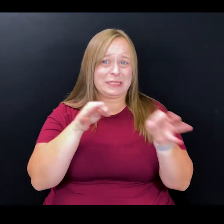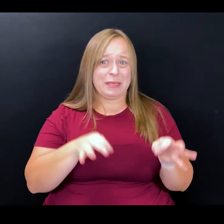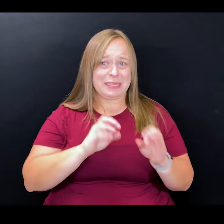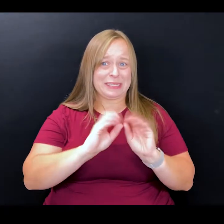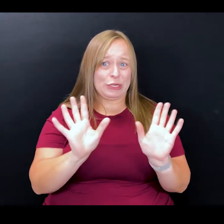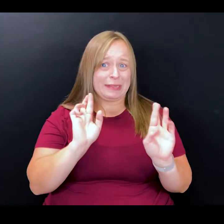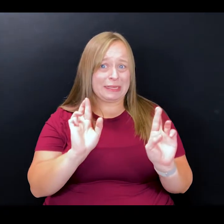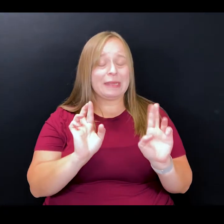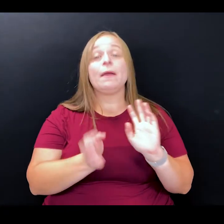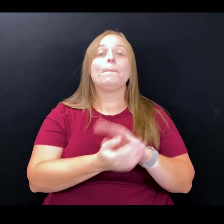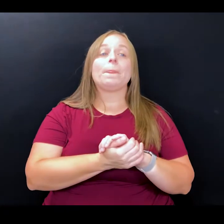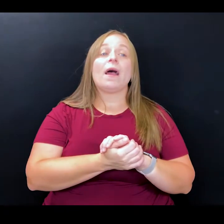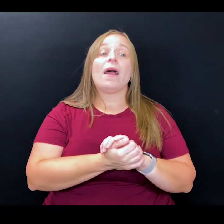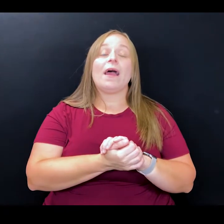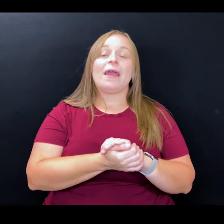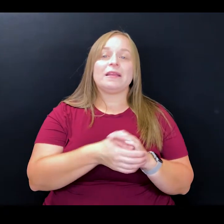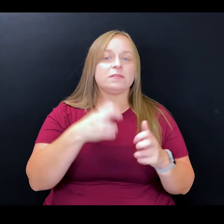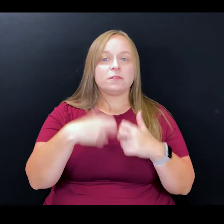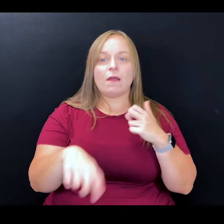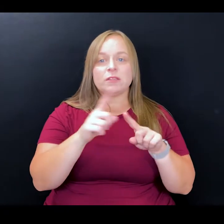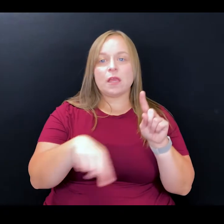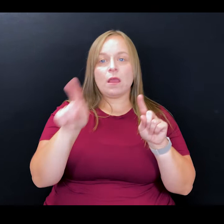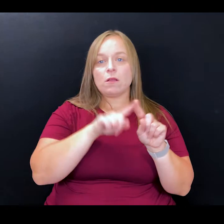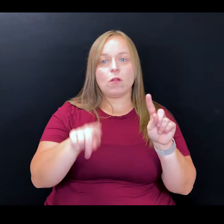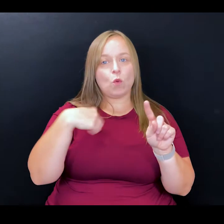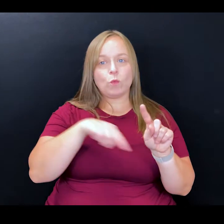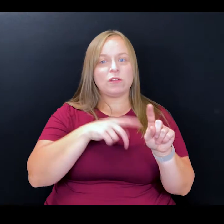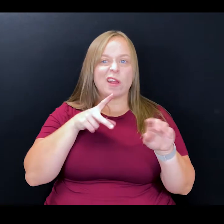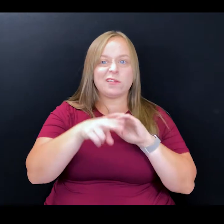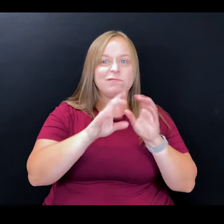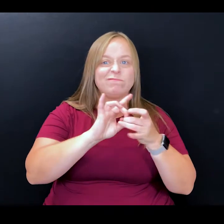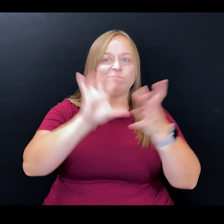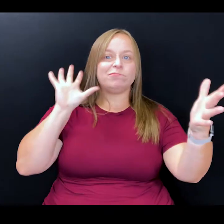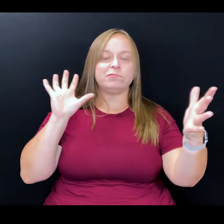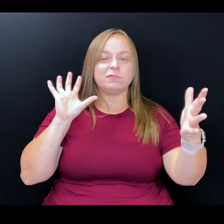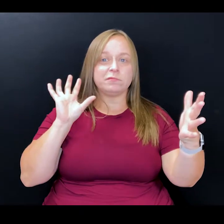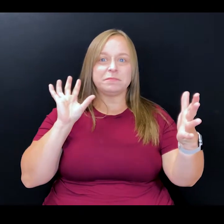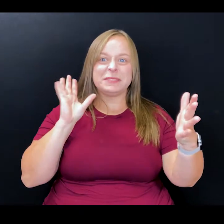this clearly. But it's a vicious cycle, and one that we really